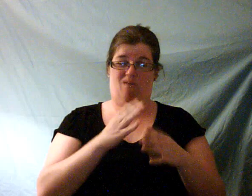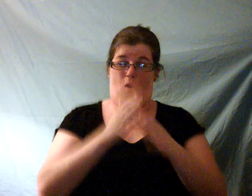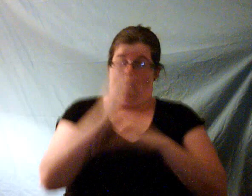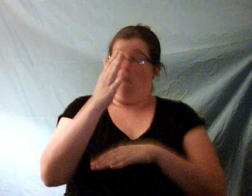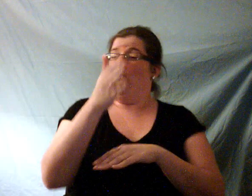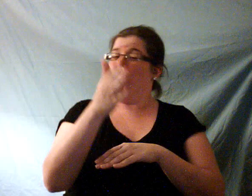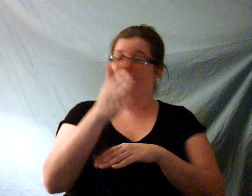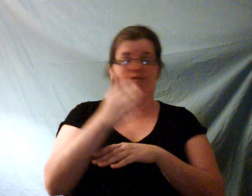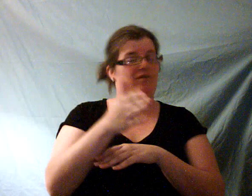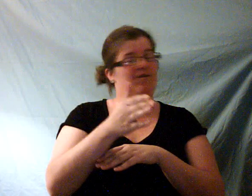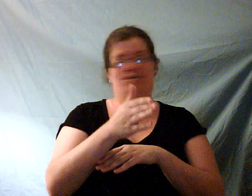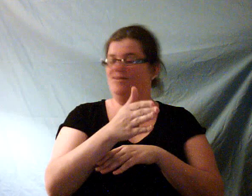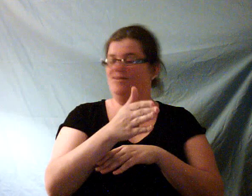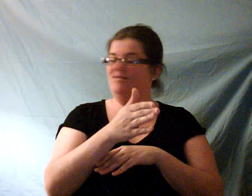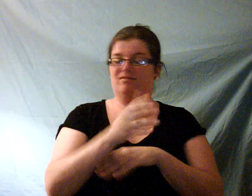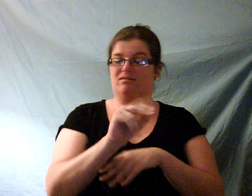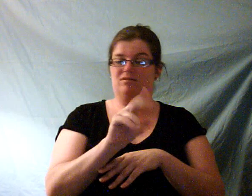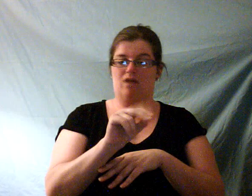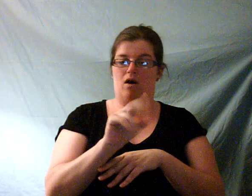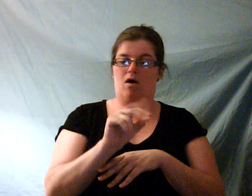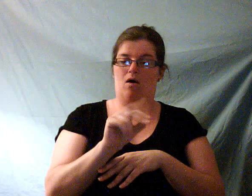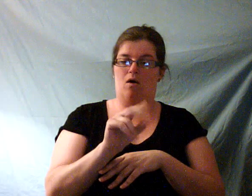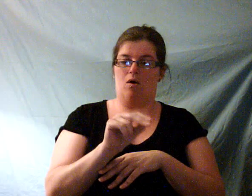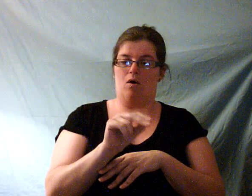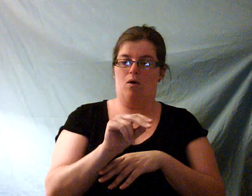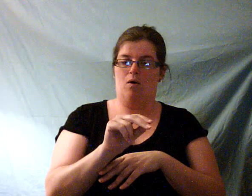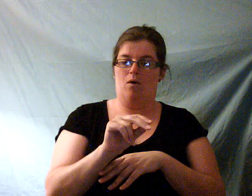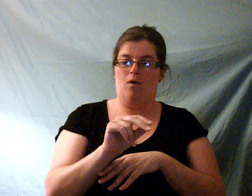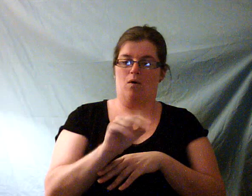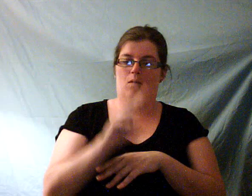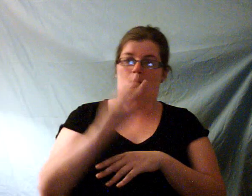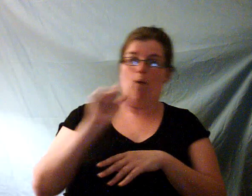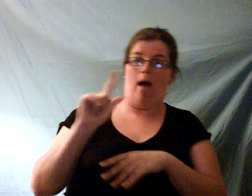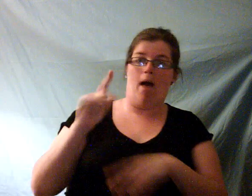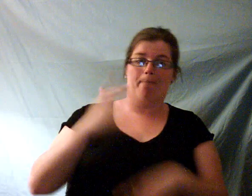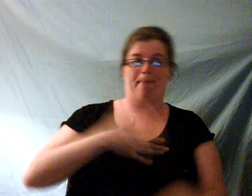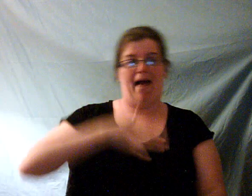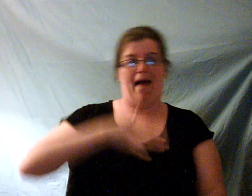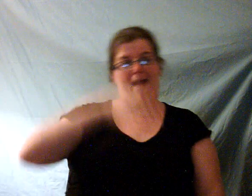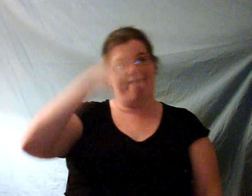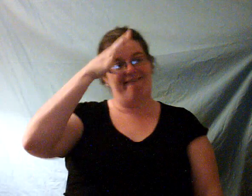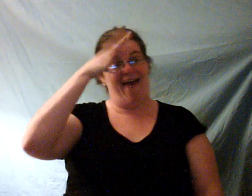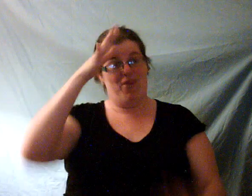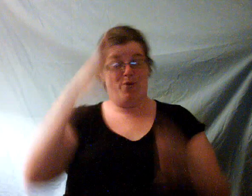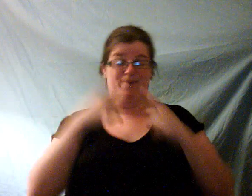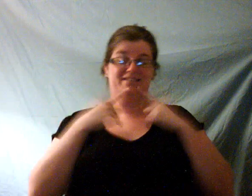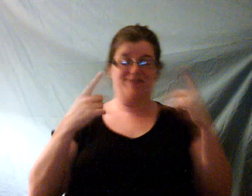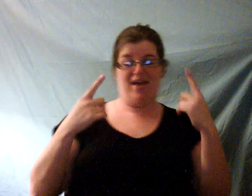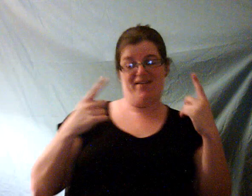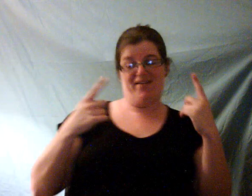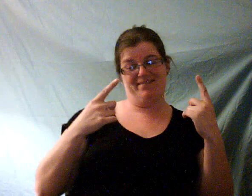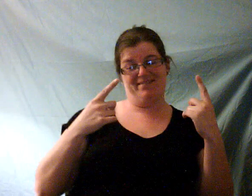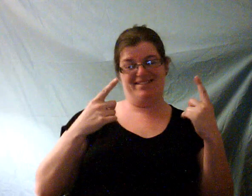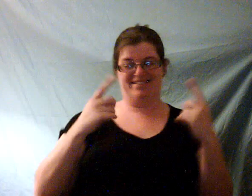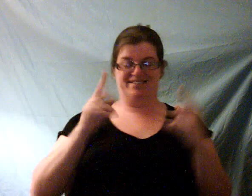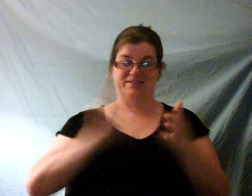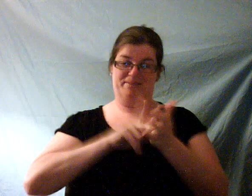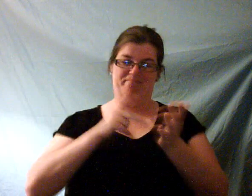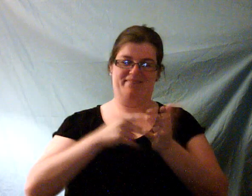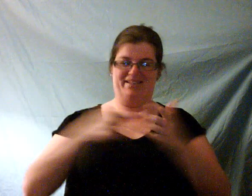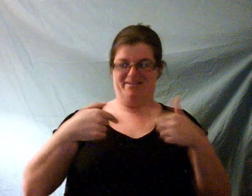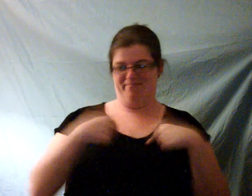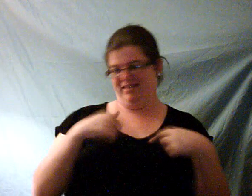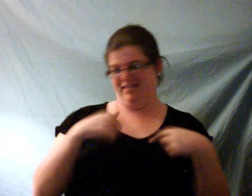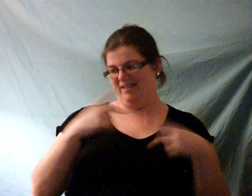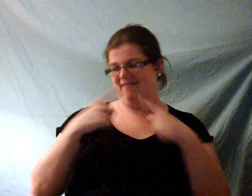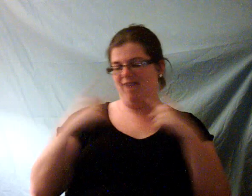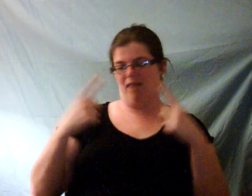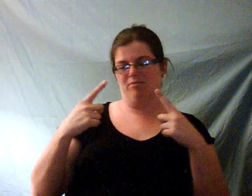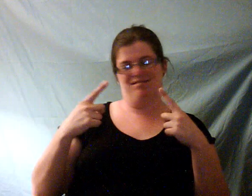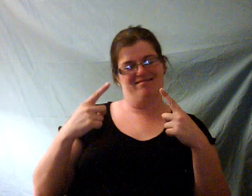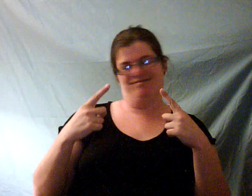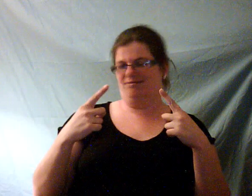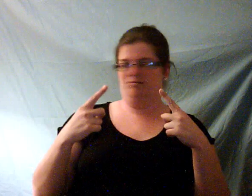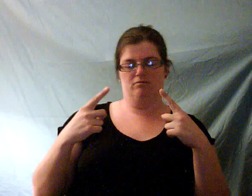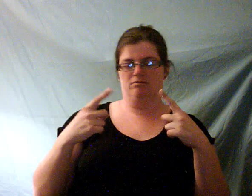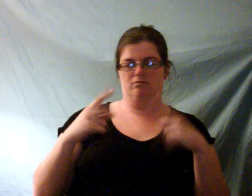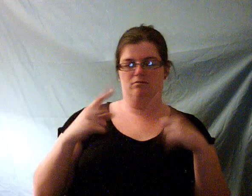idea that, well, because my father was a famous person, then I'm a famous person. No, that doesn't work here. You have to